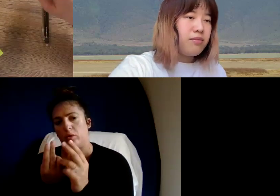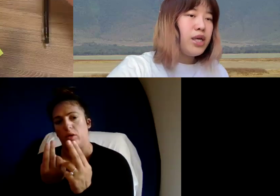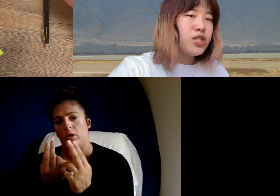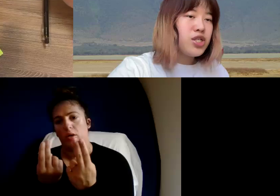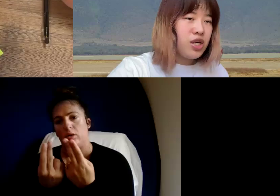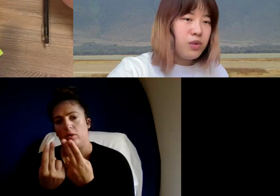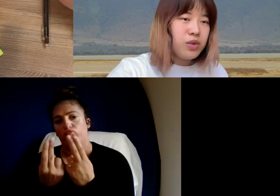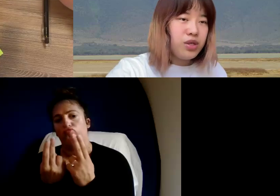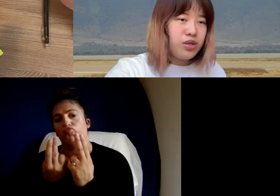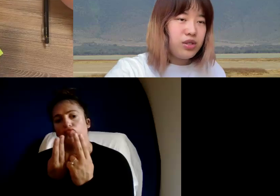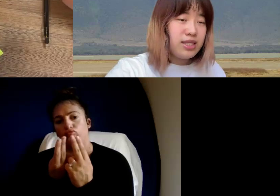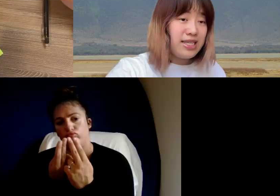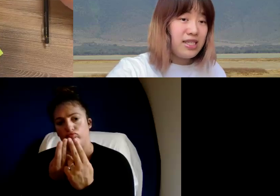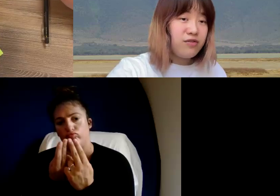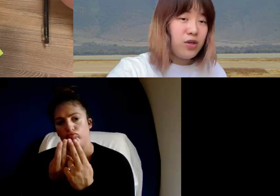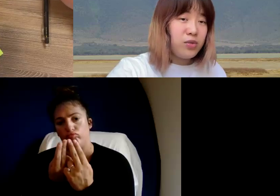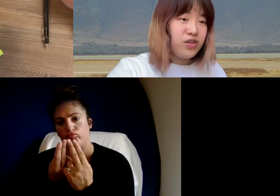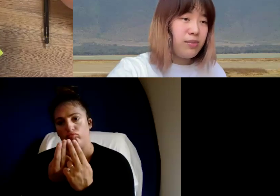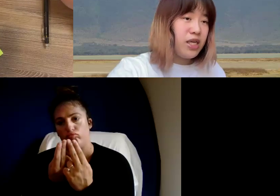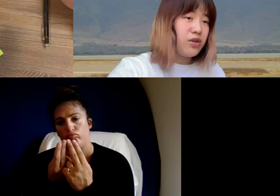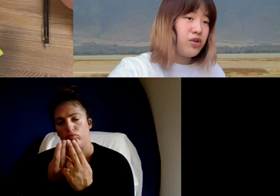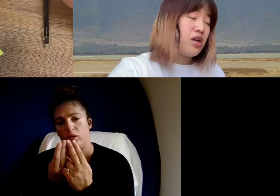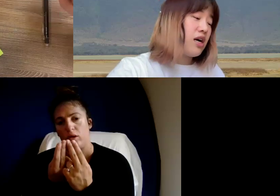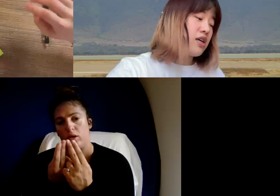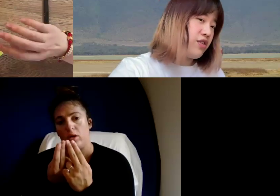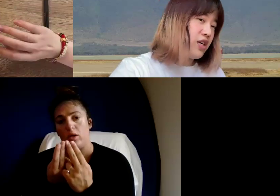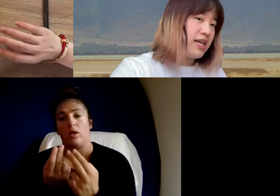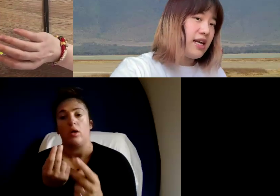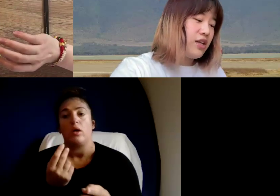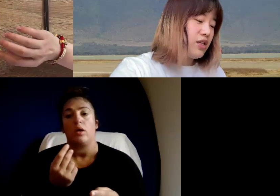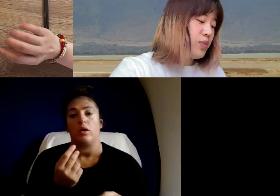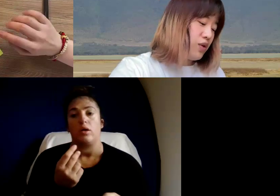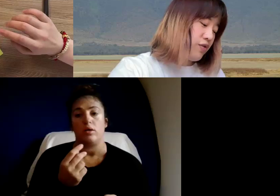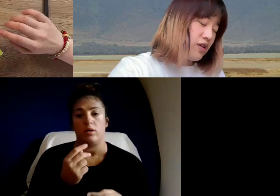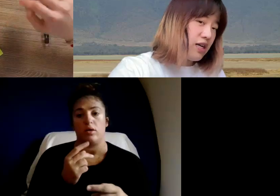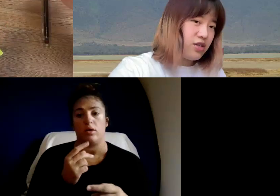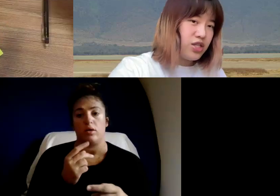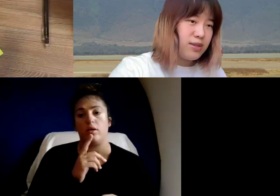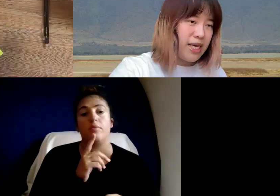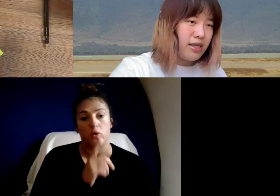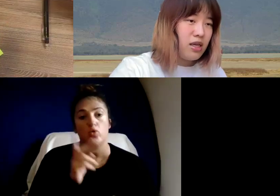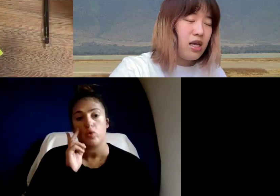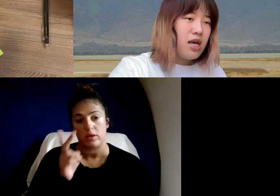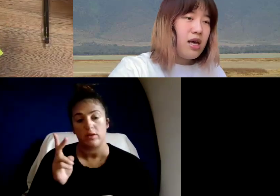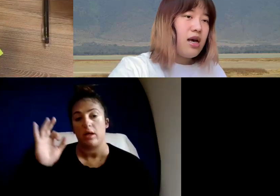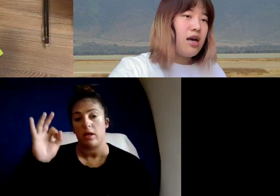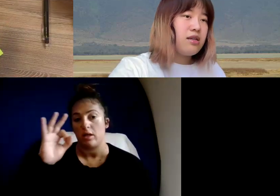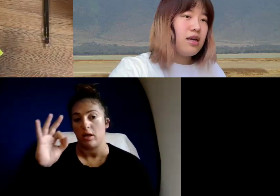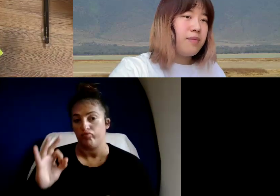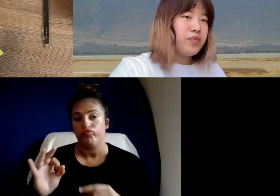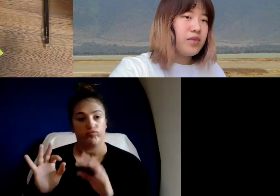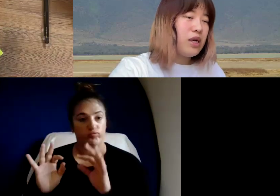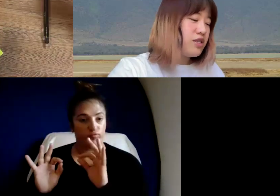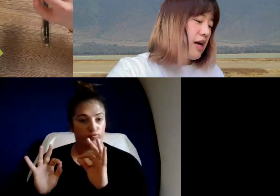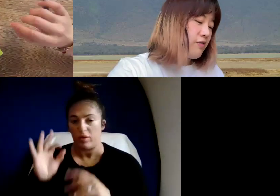And make sure when you stick the foam over the metal, you're not covering the beautiful dots you just made.